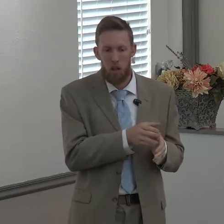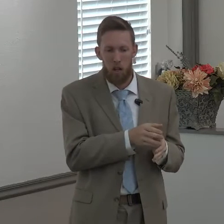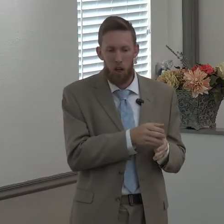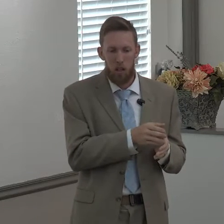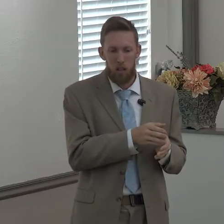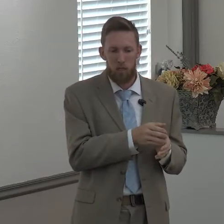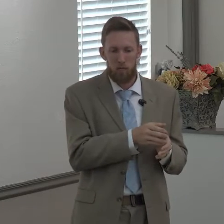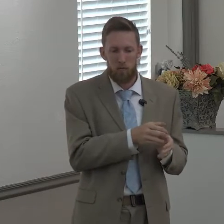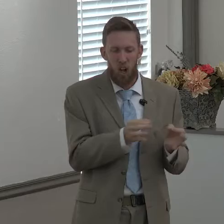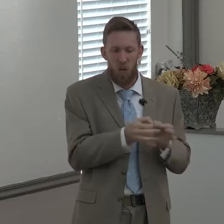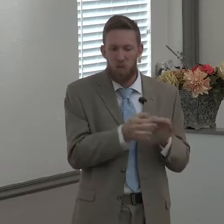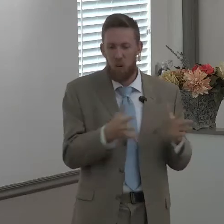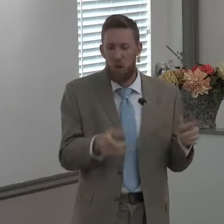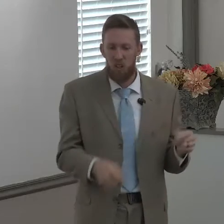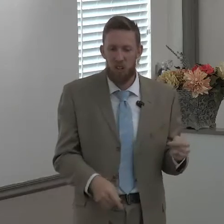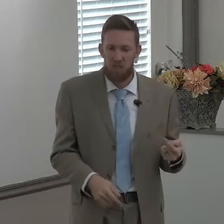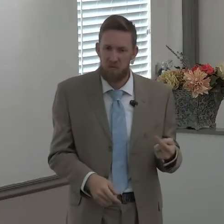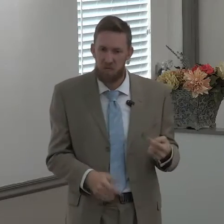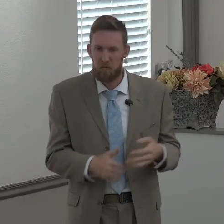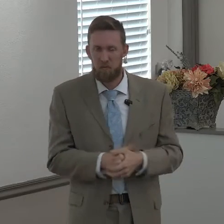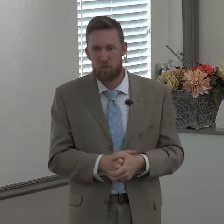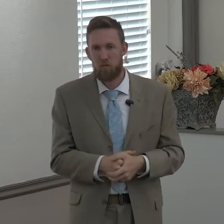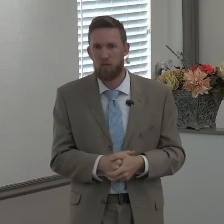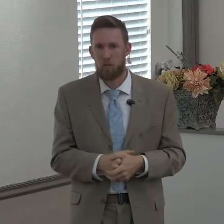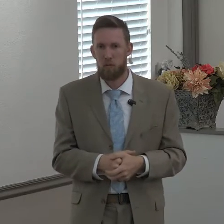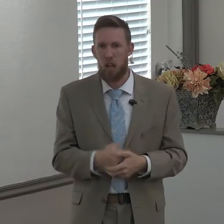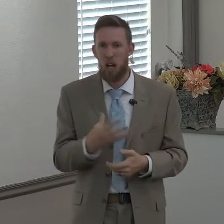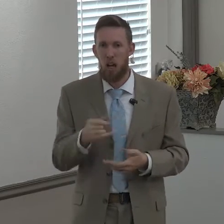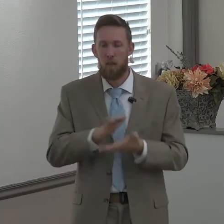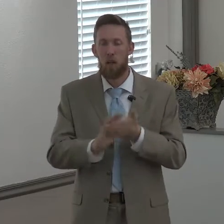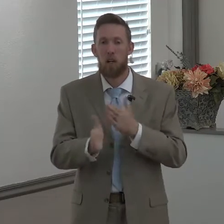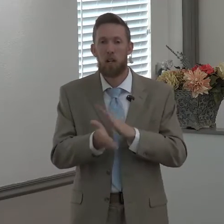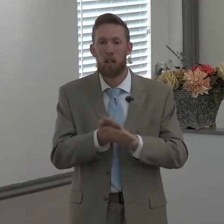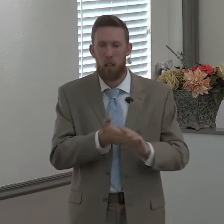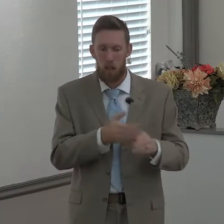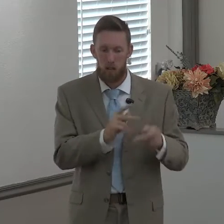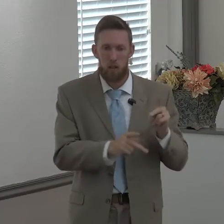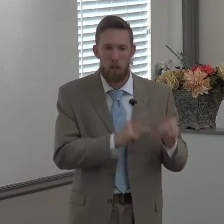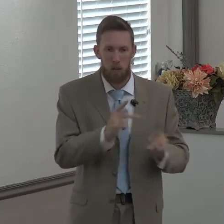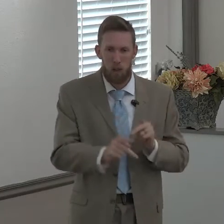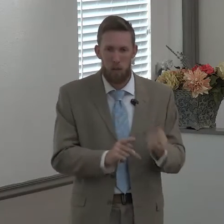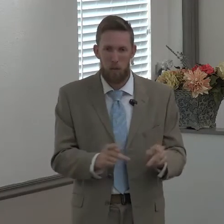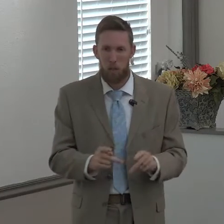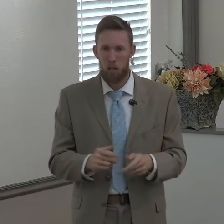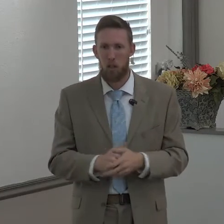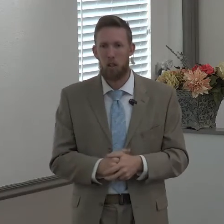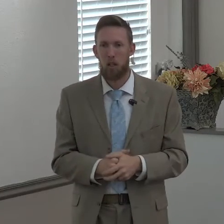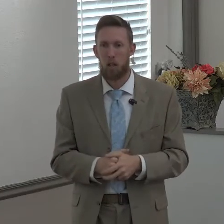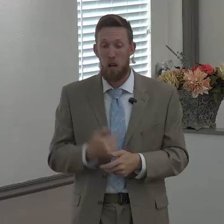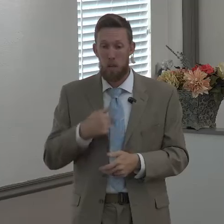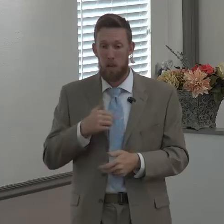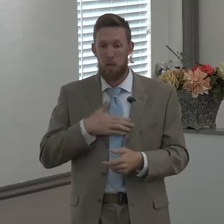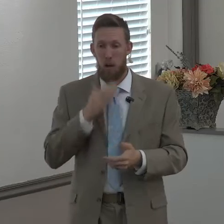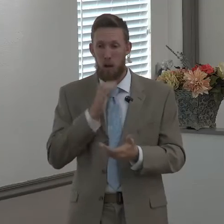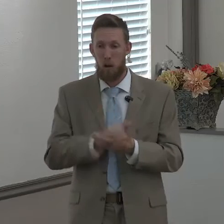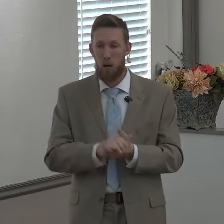generous. Very generous in the way that it treats other people. You know,